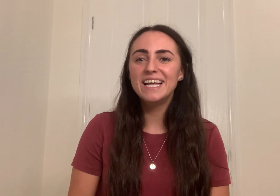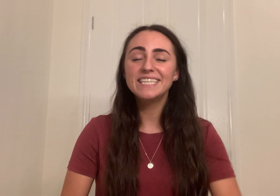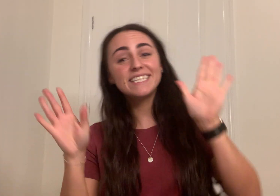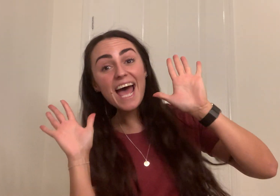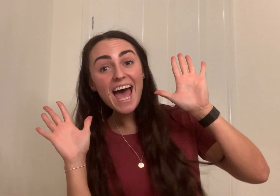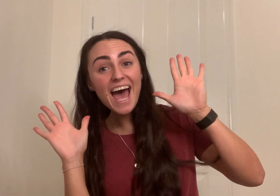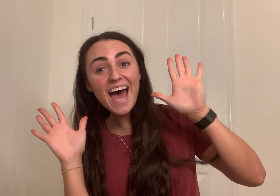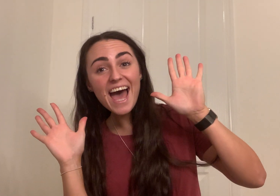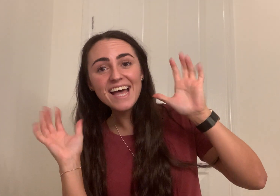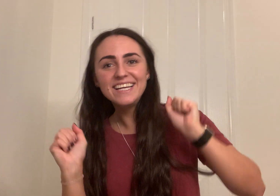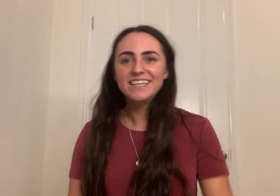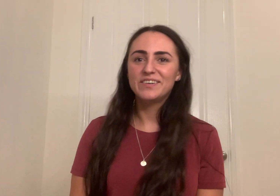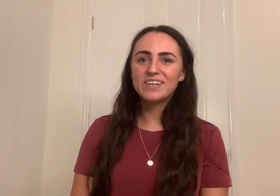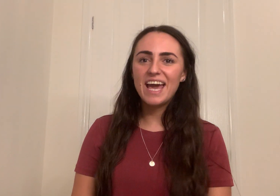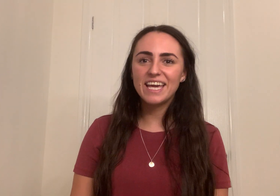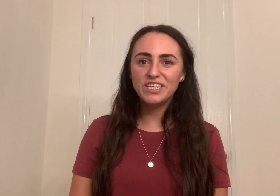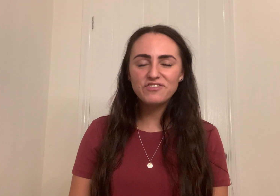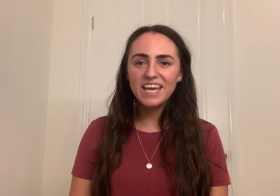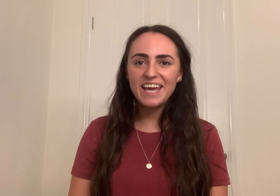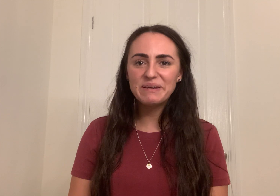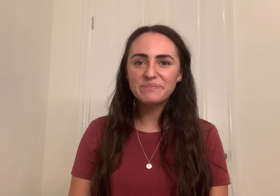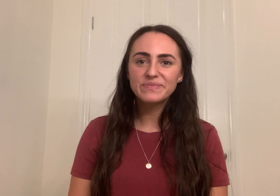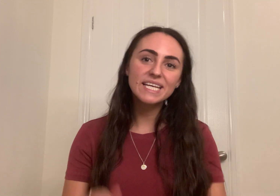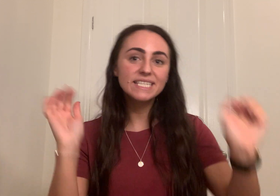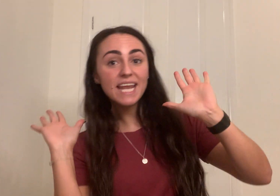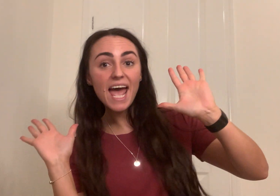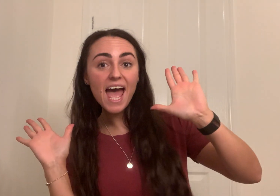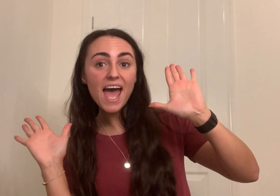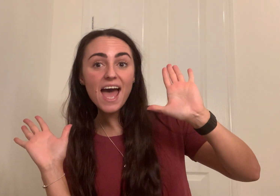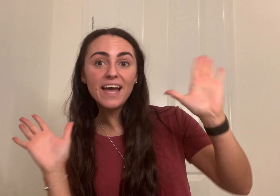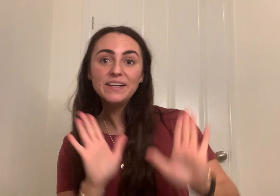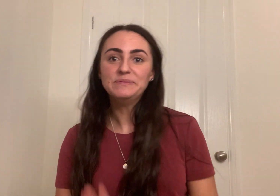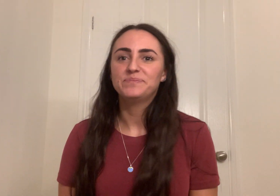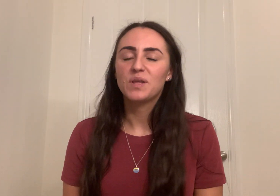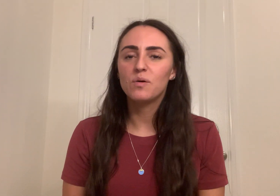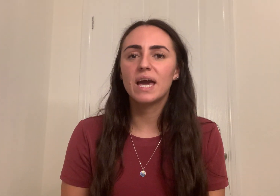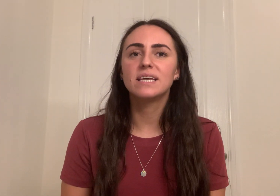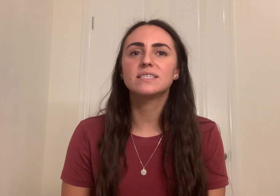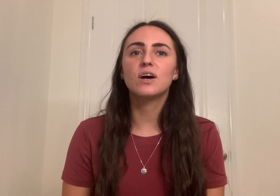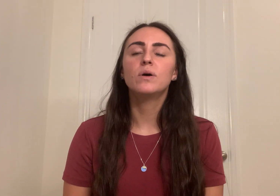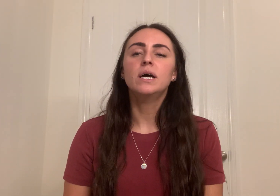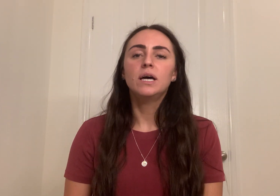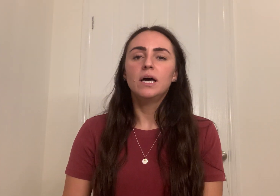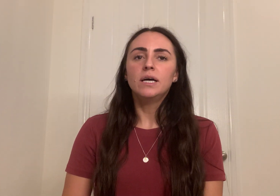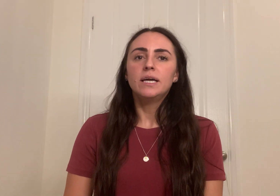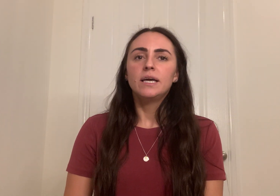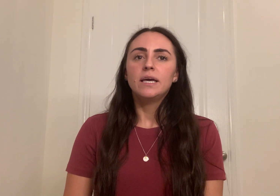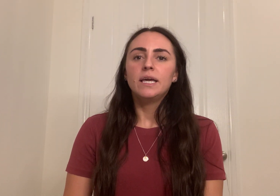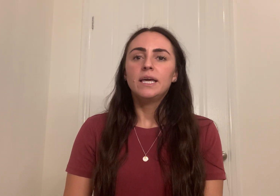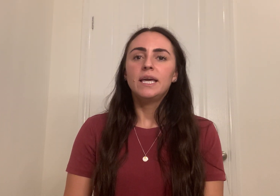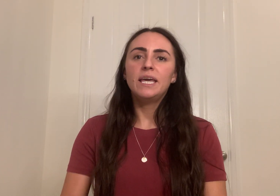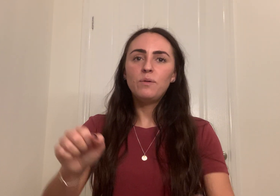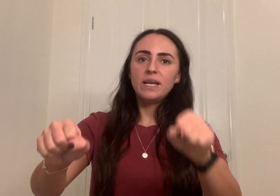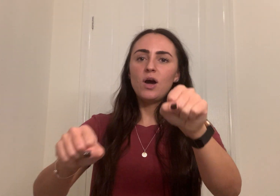Ta-da! Okay, can you try it? Ta-da! Okay, so he went